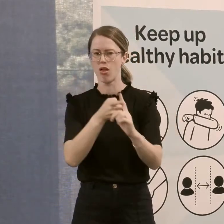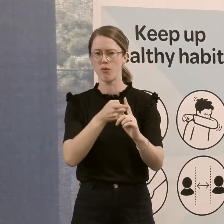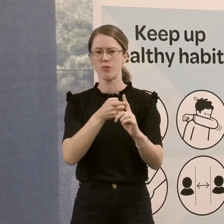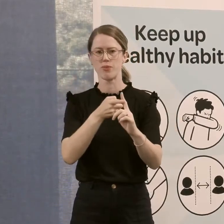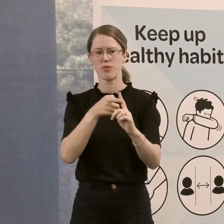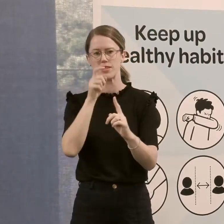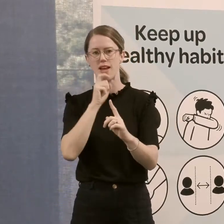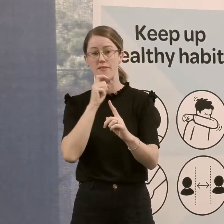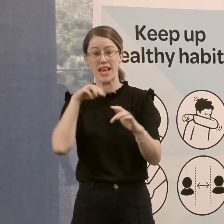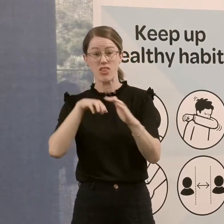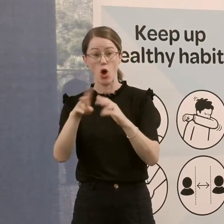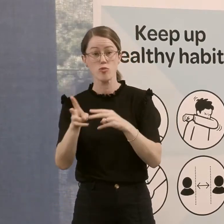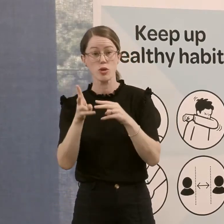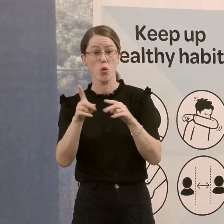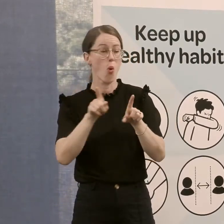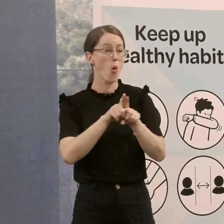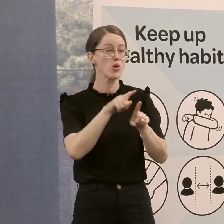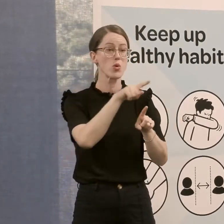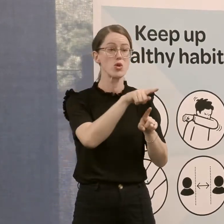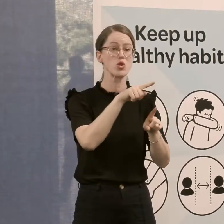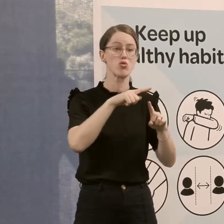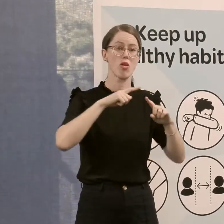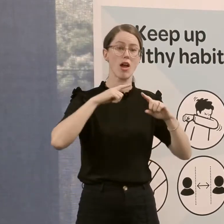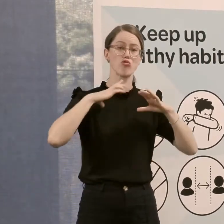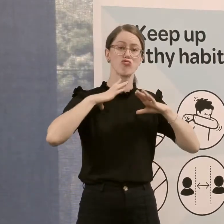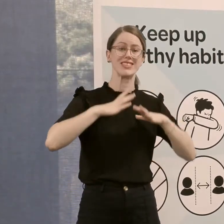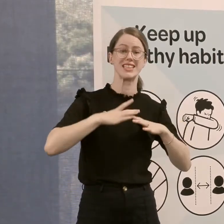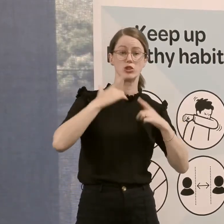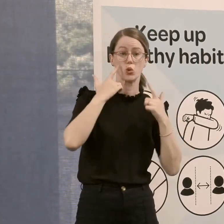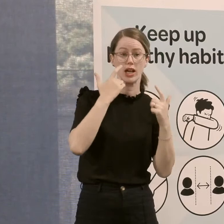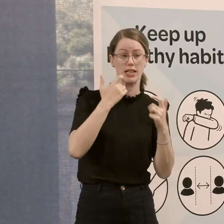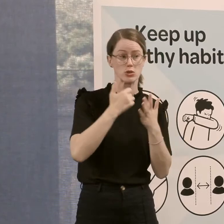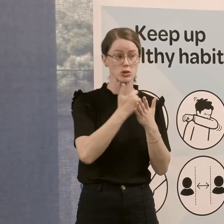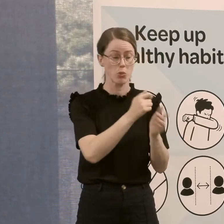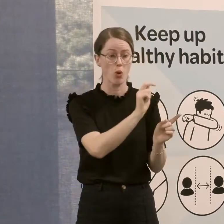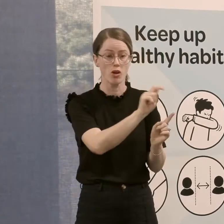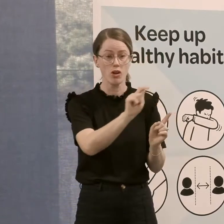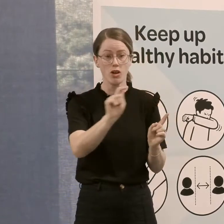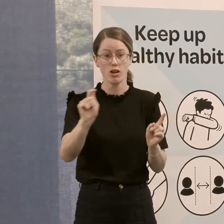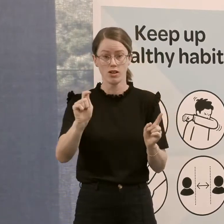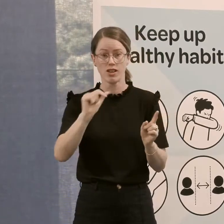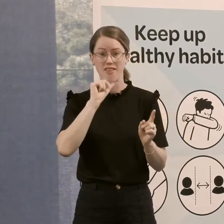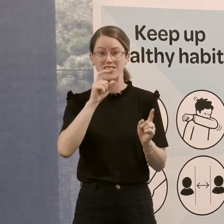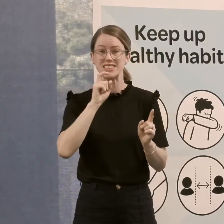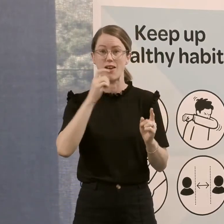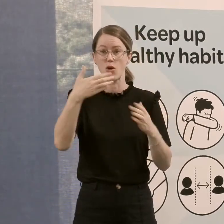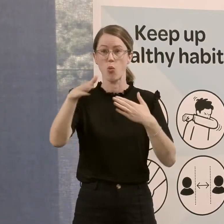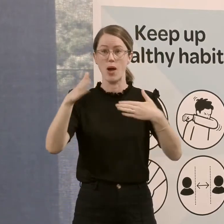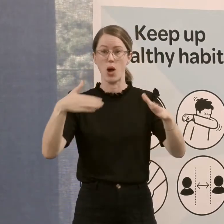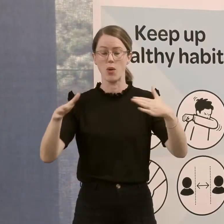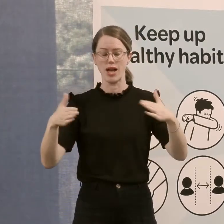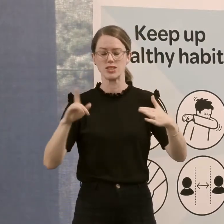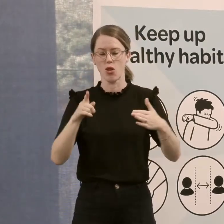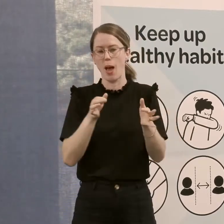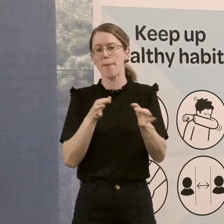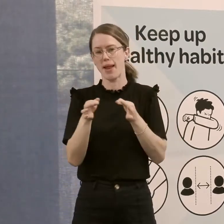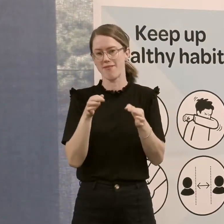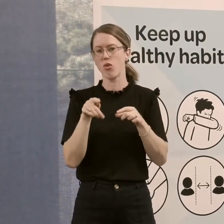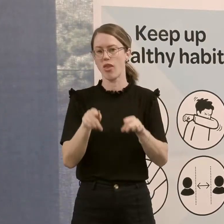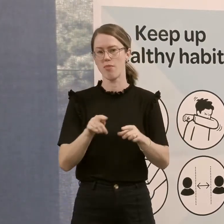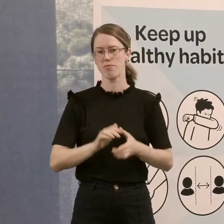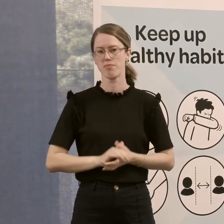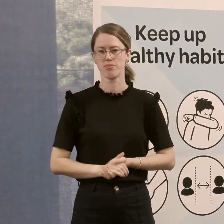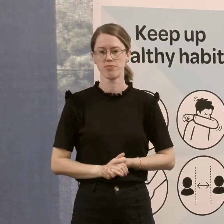inside the hospital, but potentially out into aged residential care to support aged residential care if their staff members have to stay off work as well.